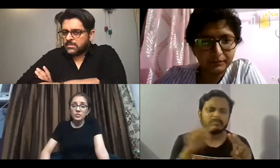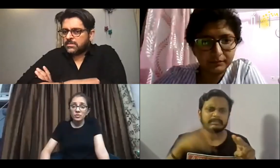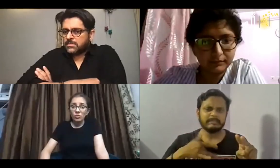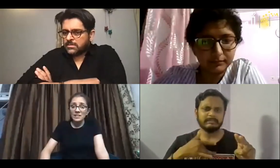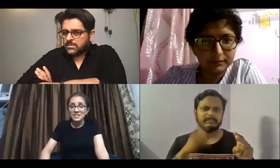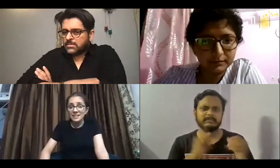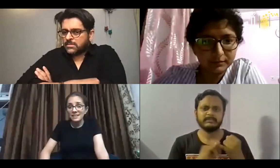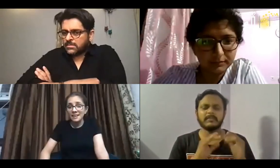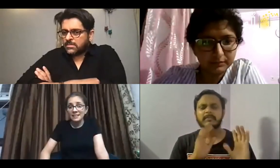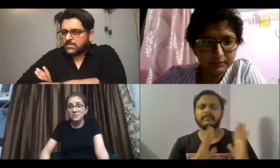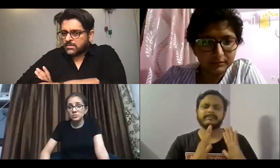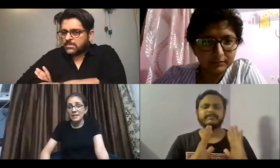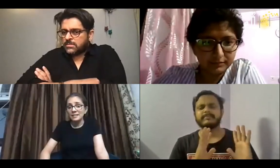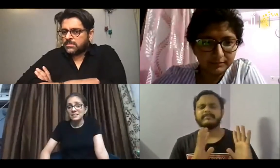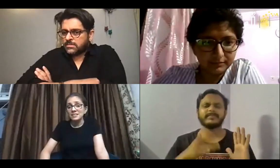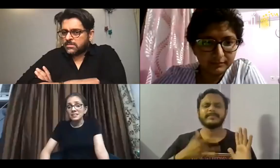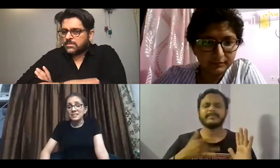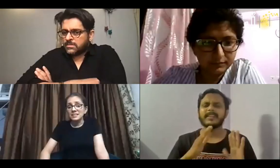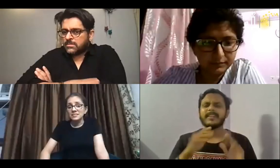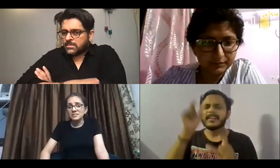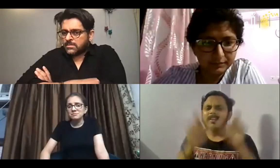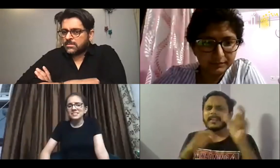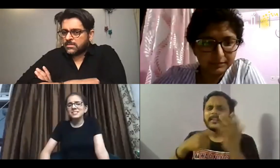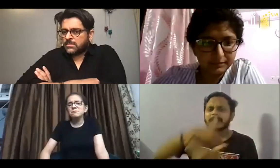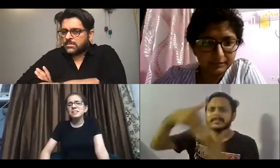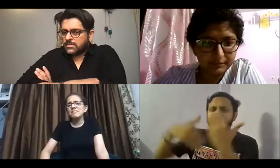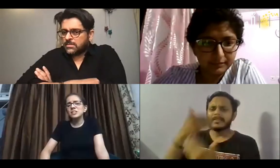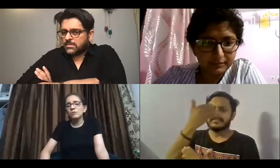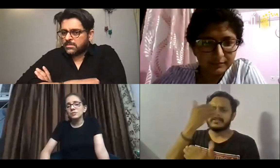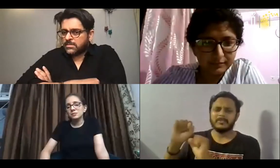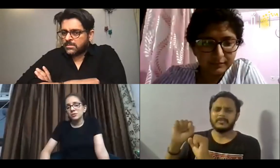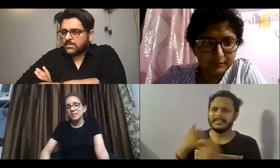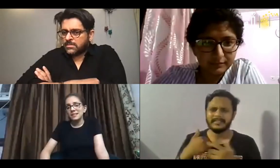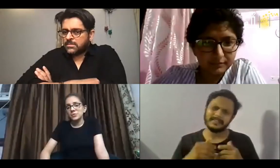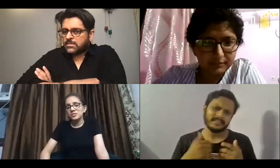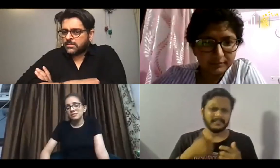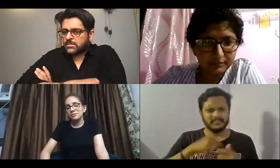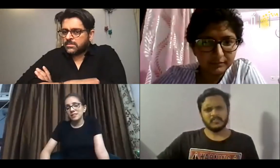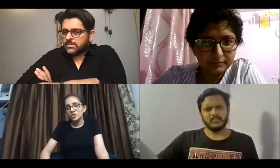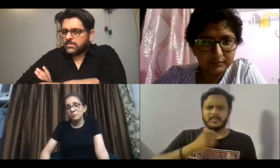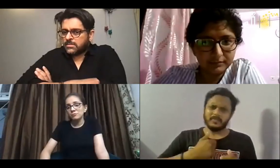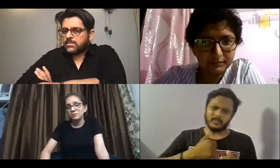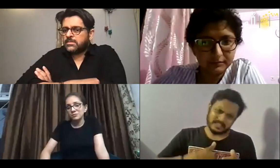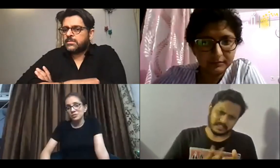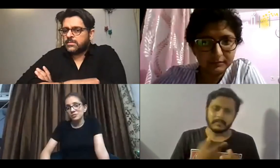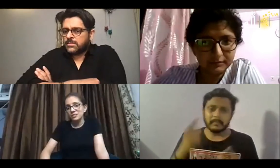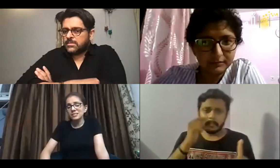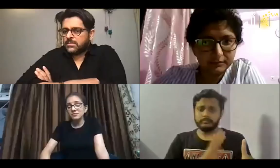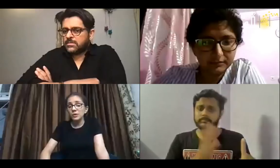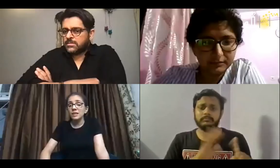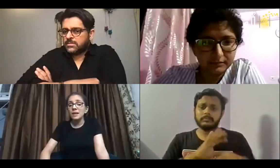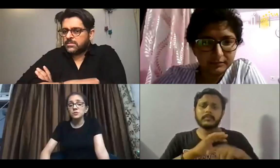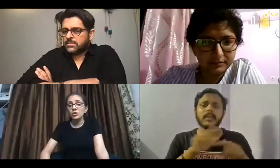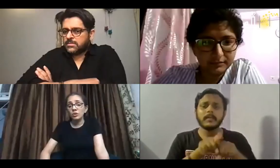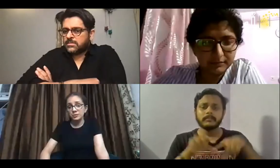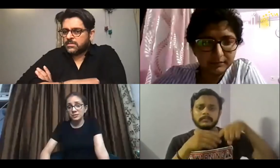for, ISL and do that. And they didn't feel very confident about sign language and they were very ashamed of it in front of the relatives. However,